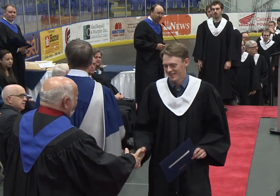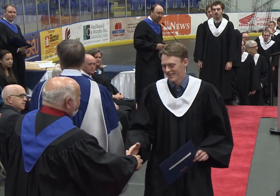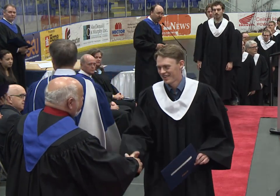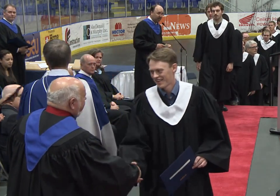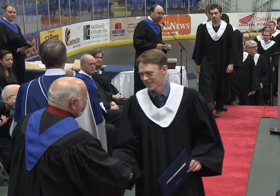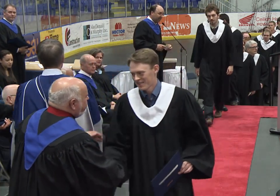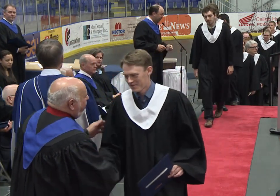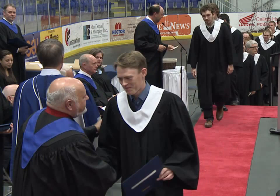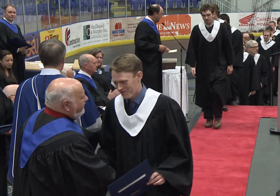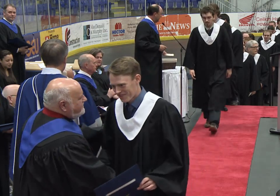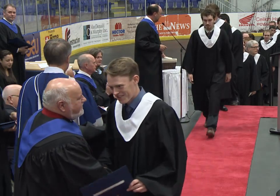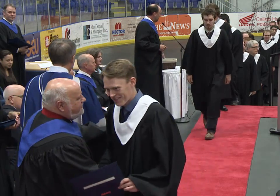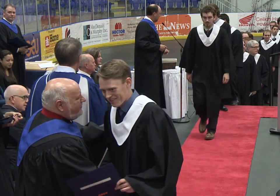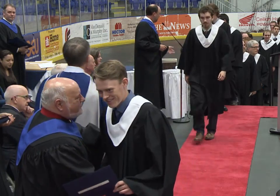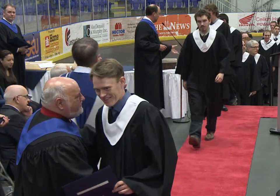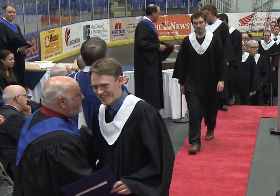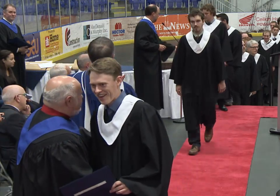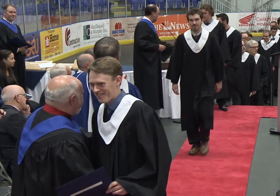Evan McDonald.